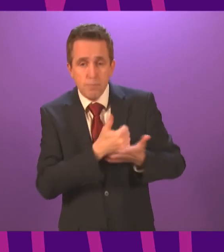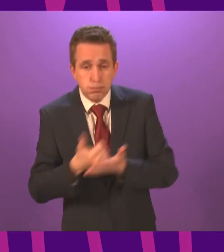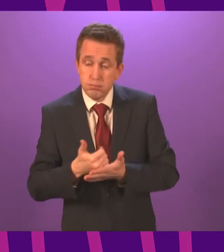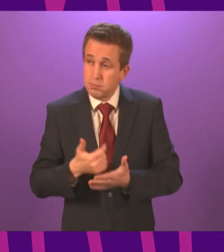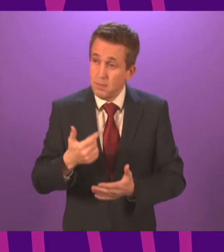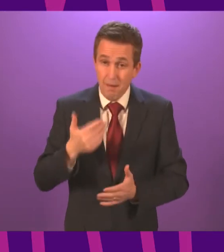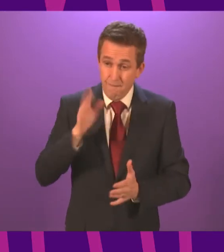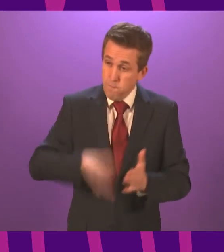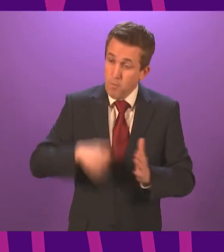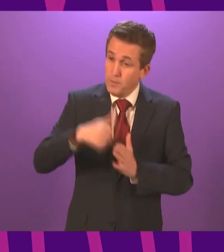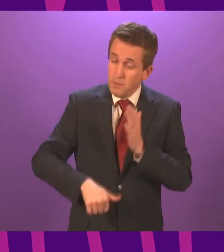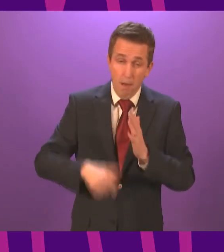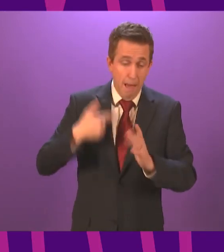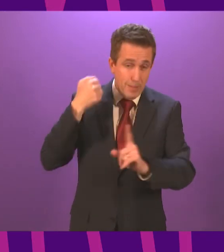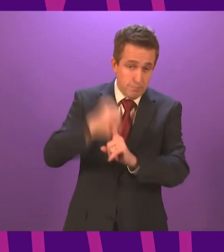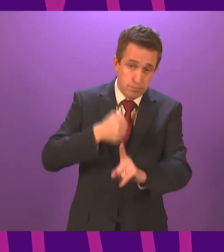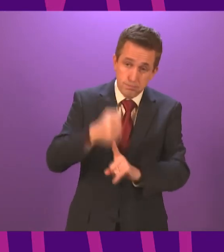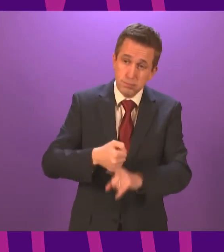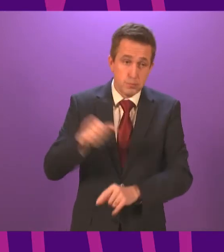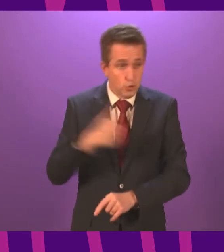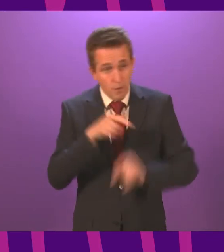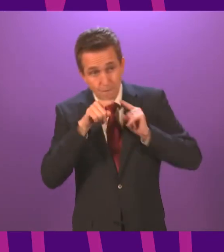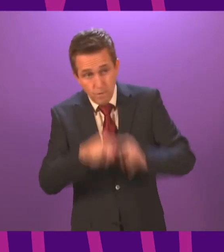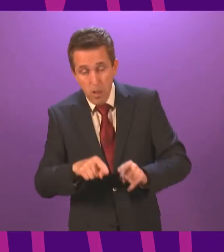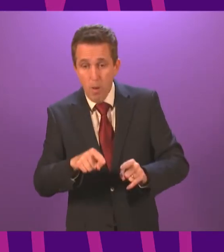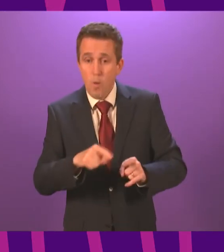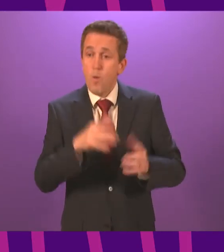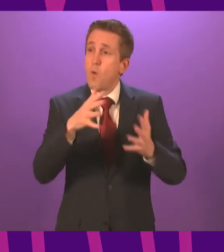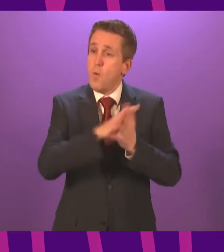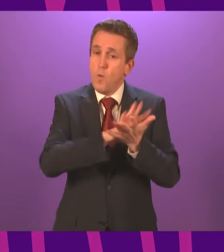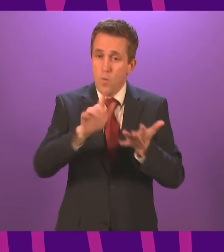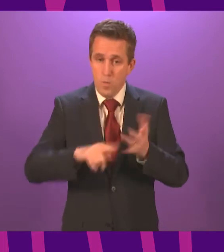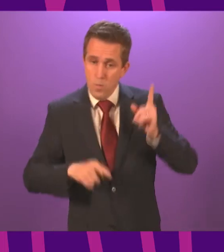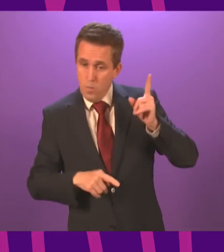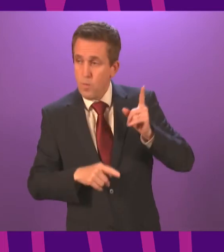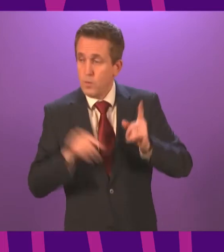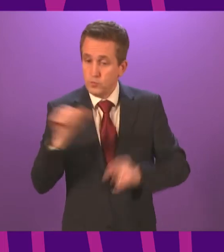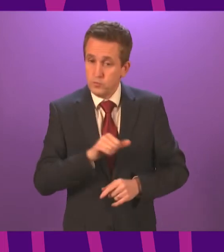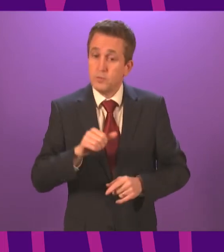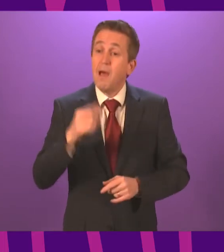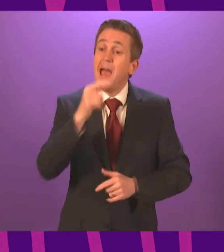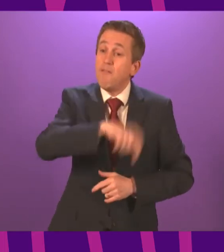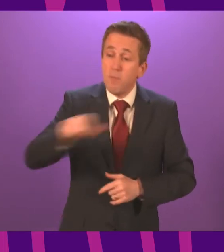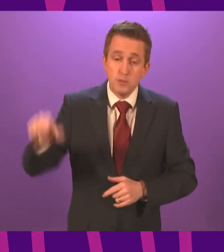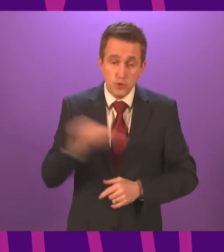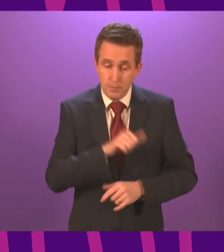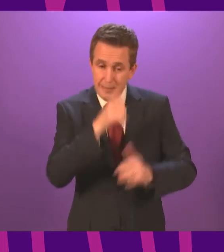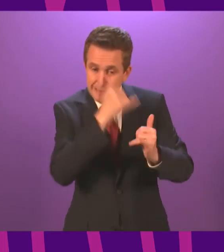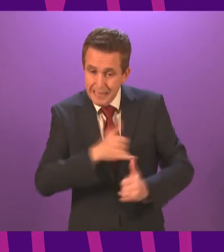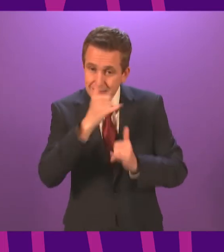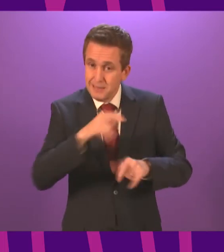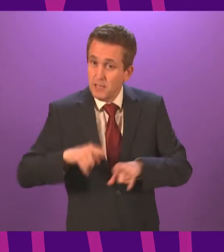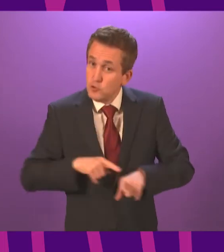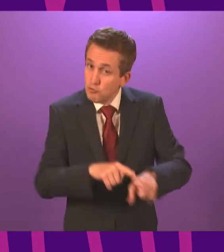on about from day one. Every case from the outset should have been tested, traced and isolated. That has